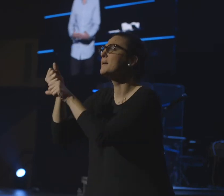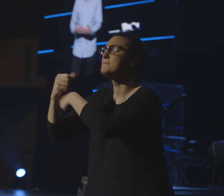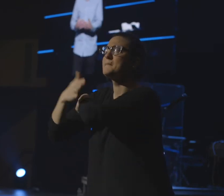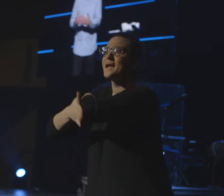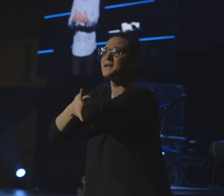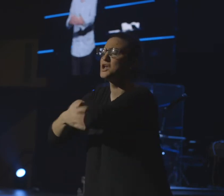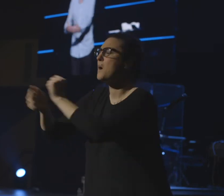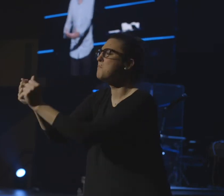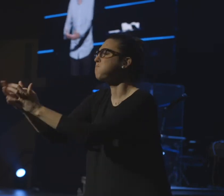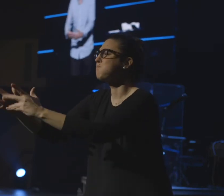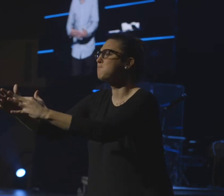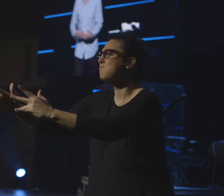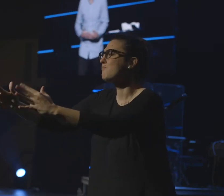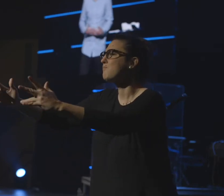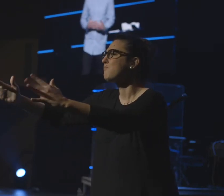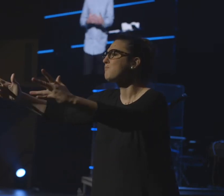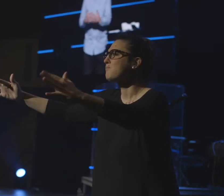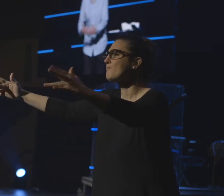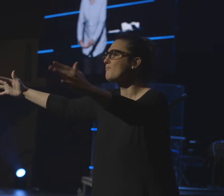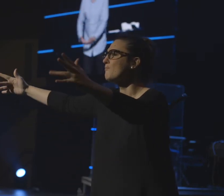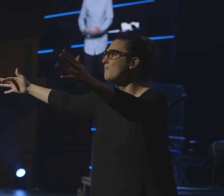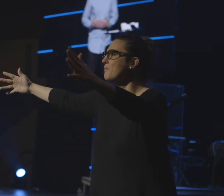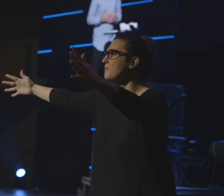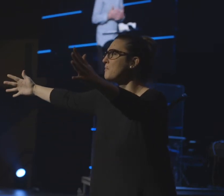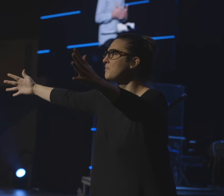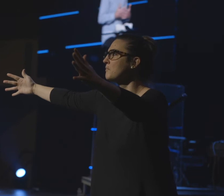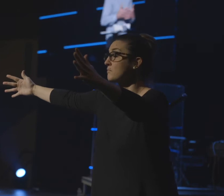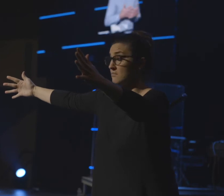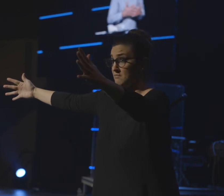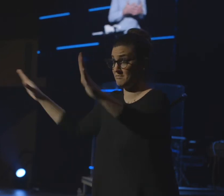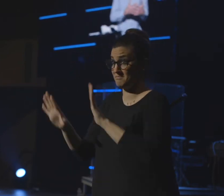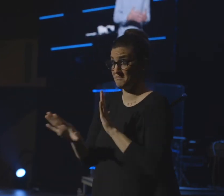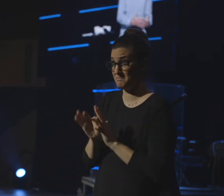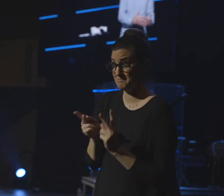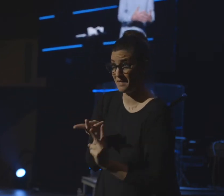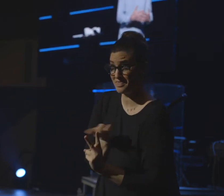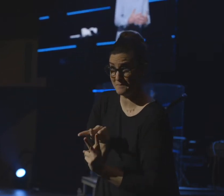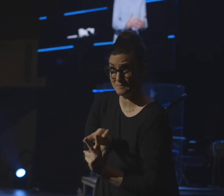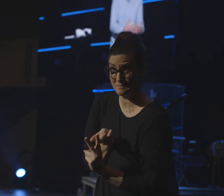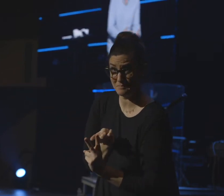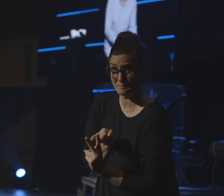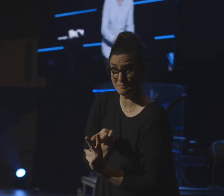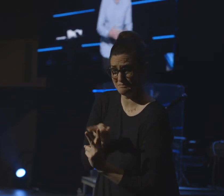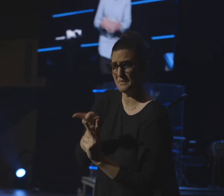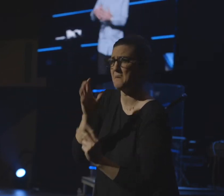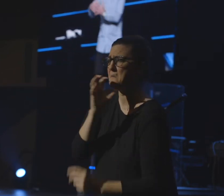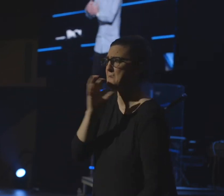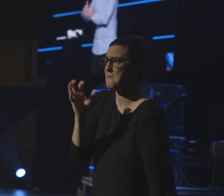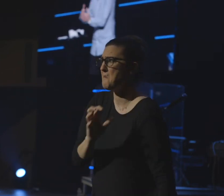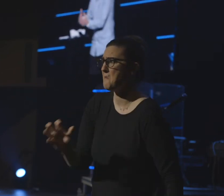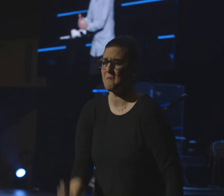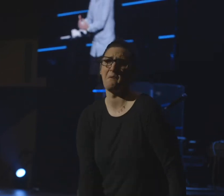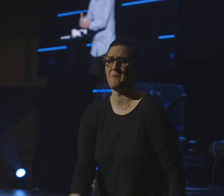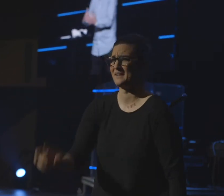going to carry my purposes forward in the world. If your job is to build a nation, well, I wouldn't start with a couple that were near the end of their life that were